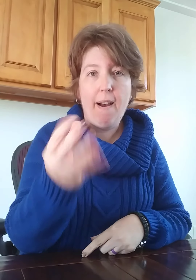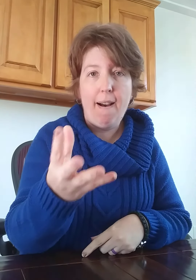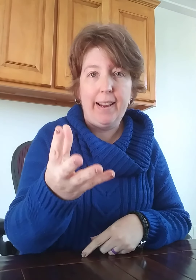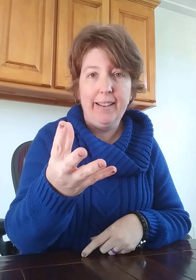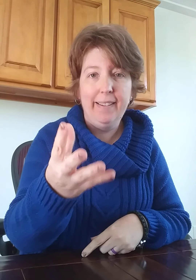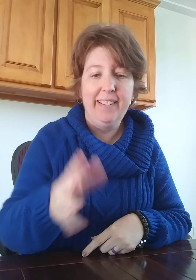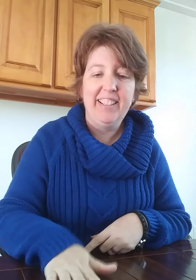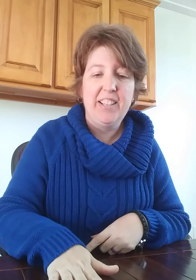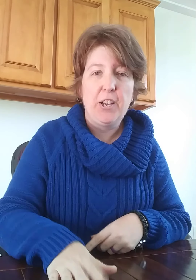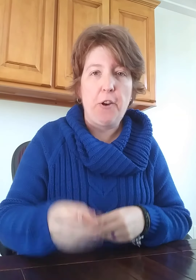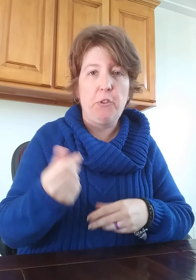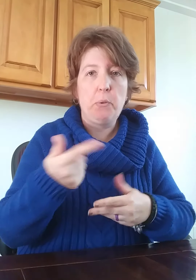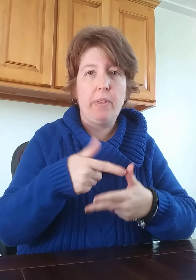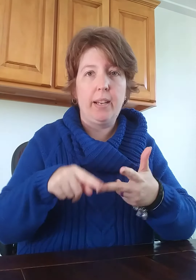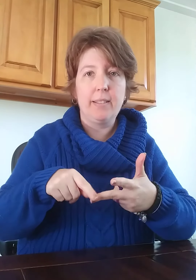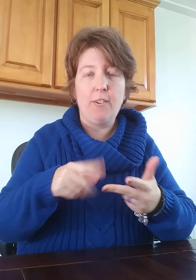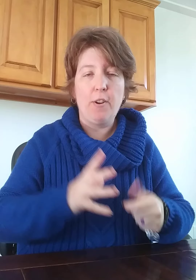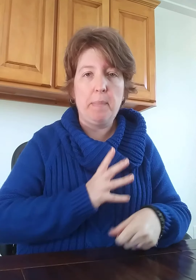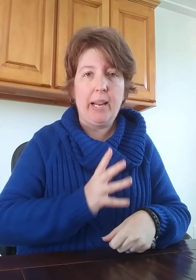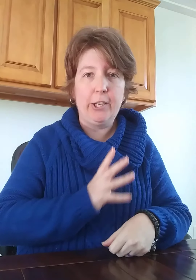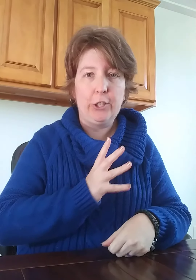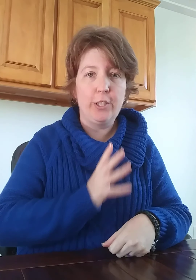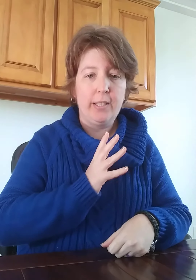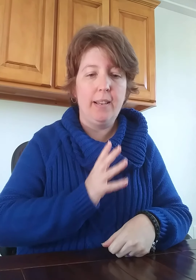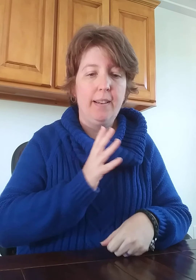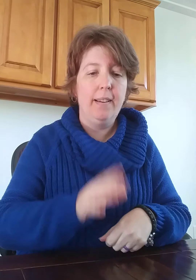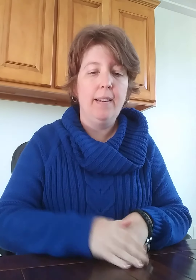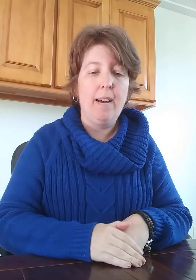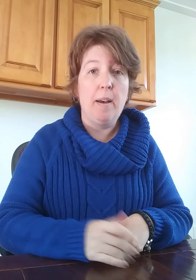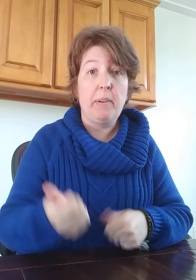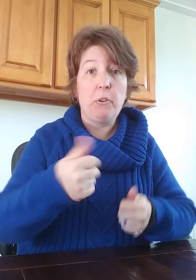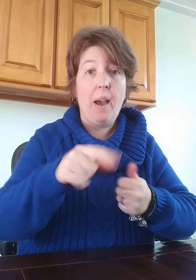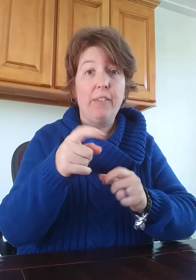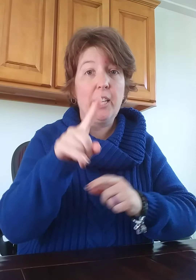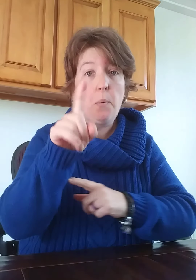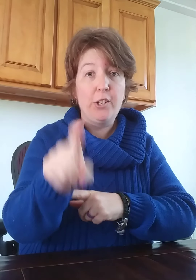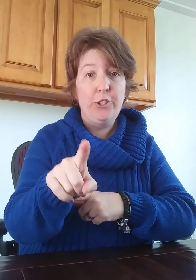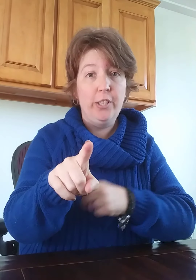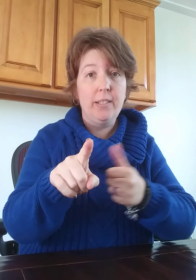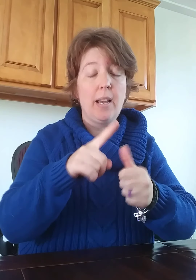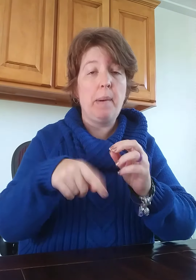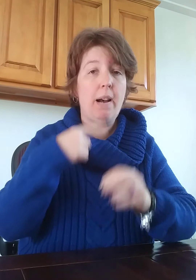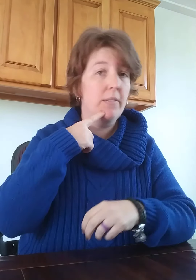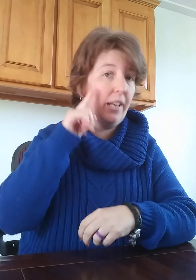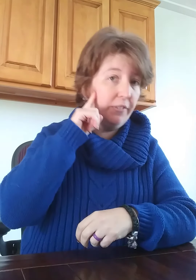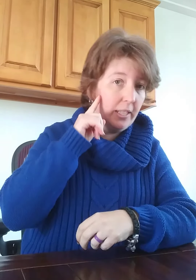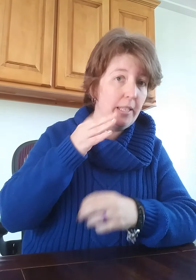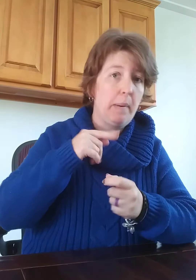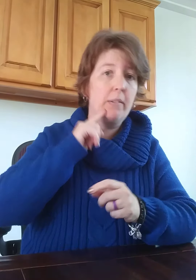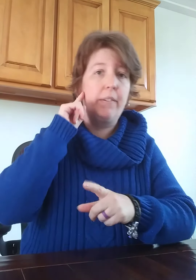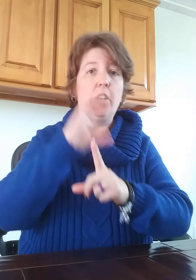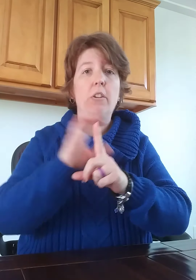FYI, a few things on manners. If you have any questions about deafness, about deaf